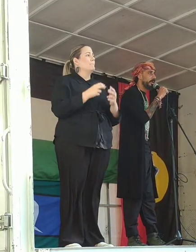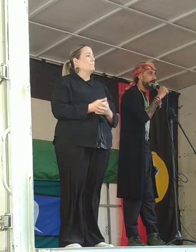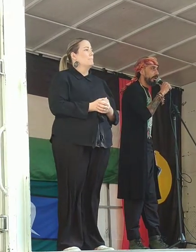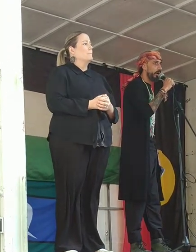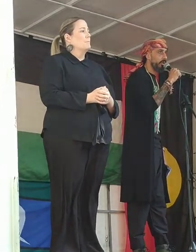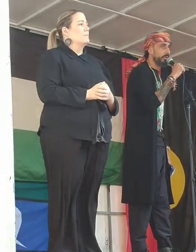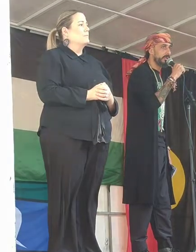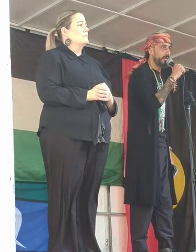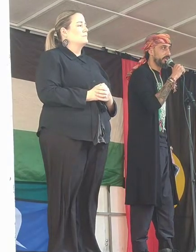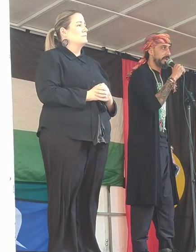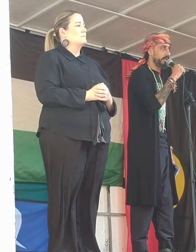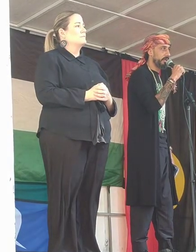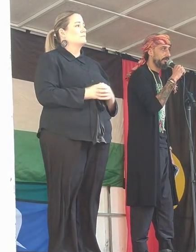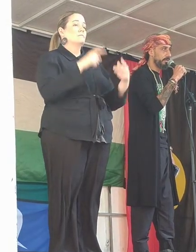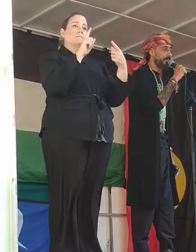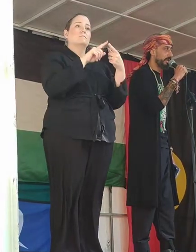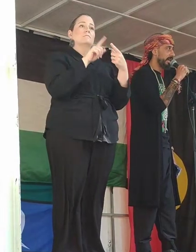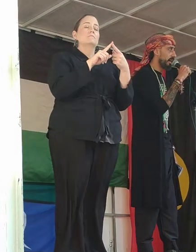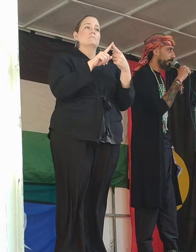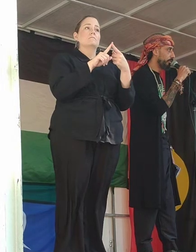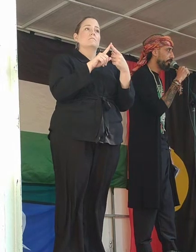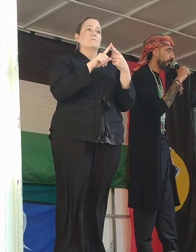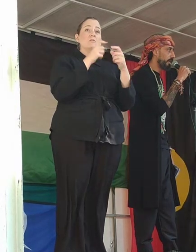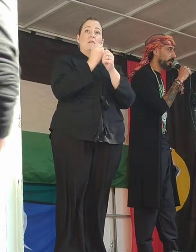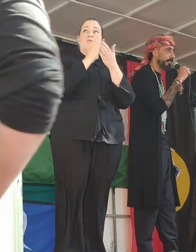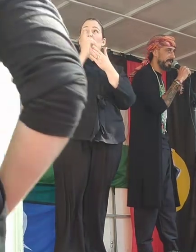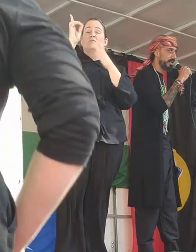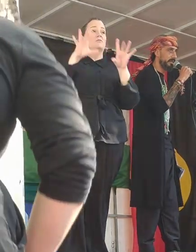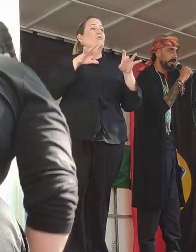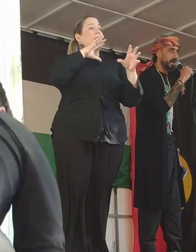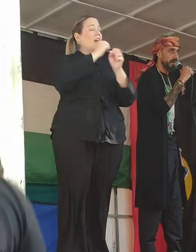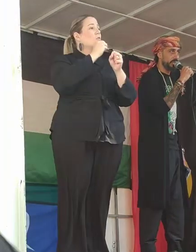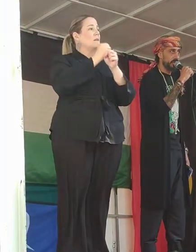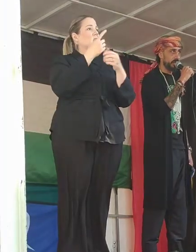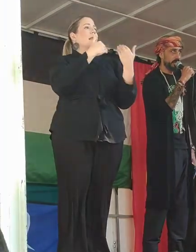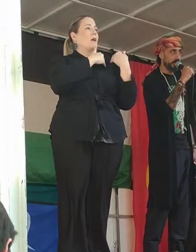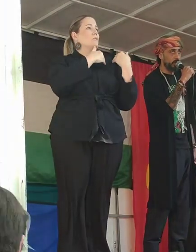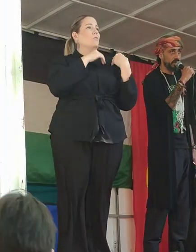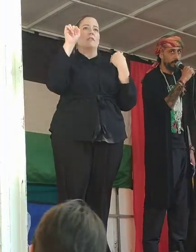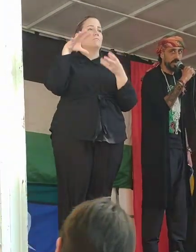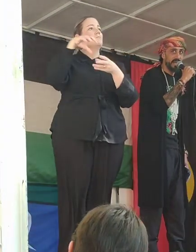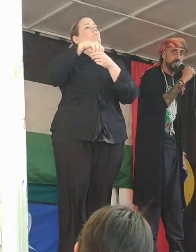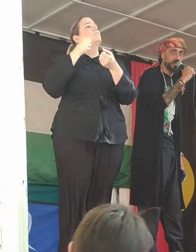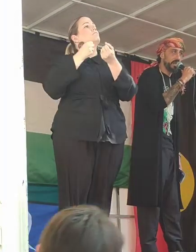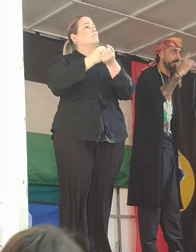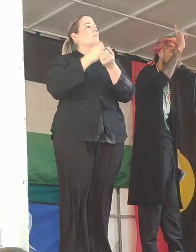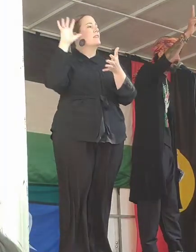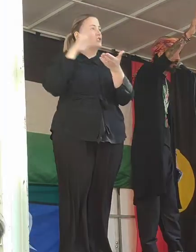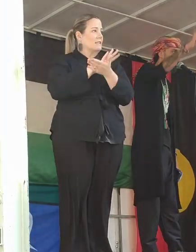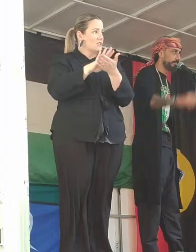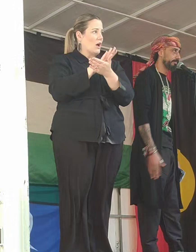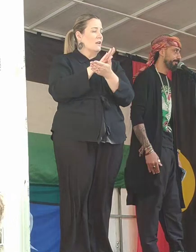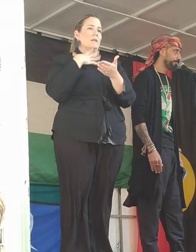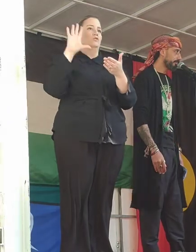to hold the Australian government accountable for their complicity in the genocide, and we need to put an end to